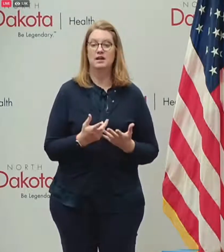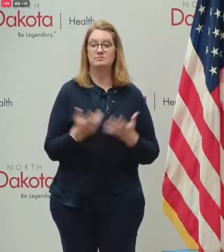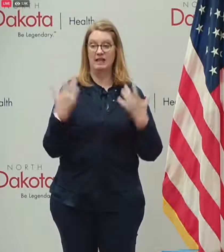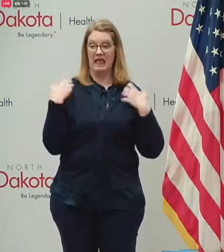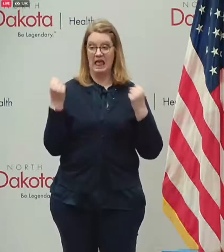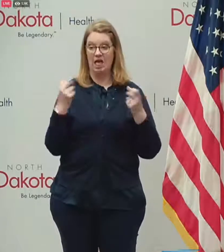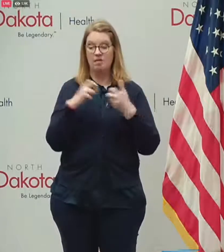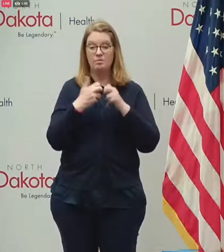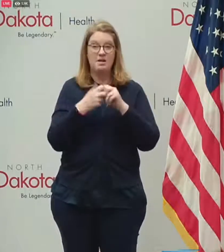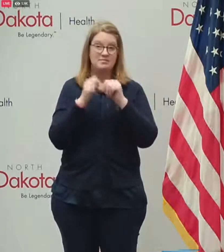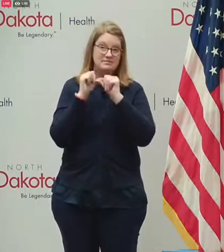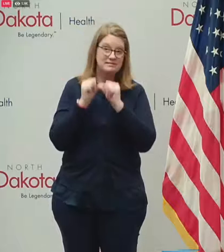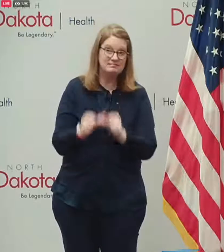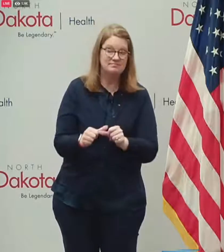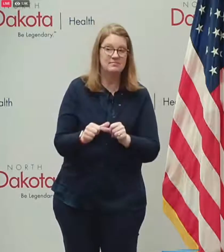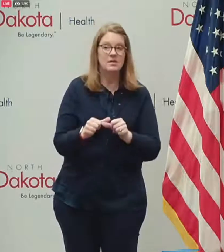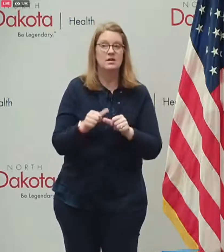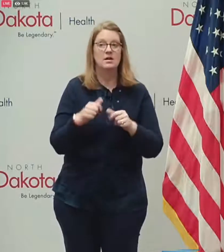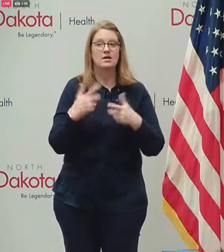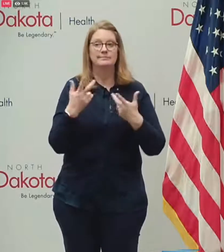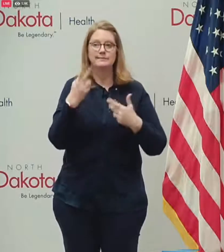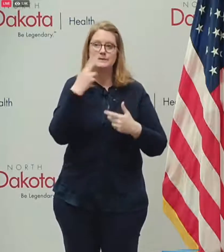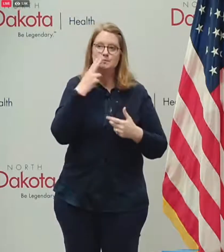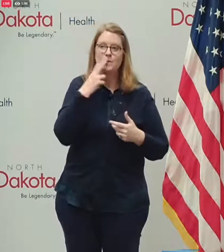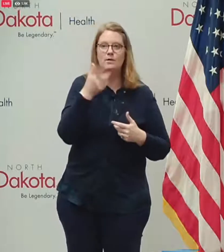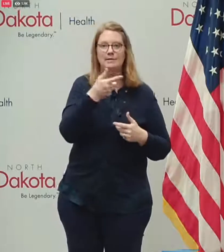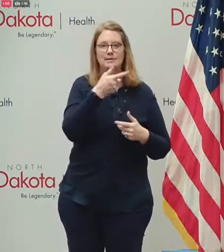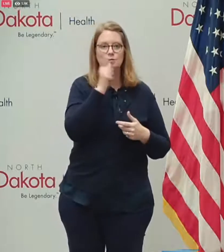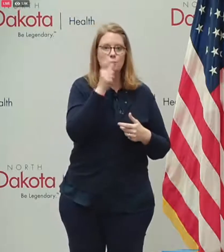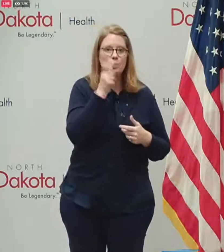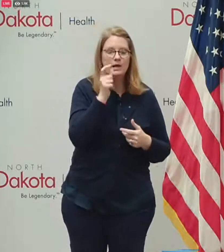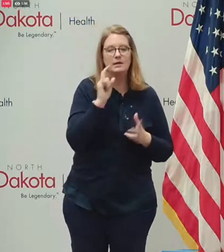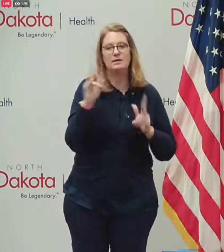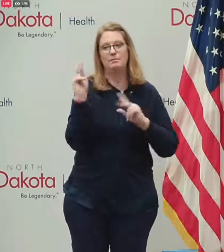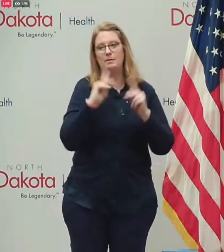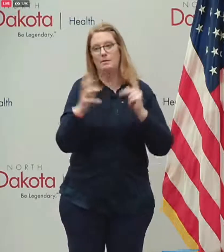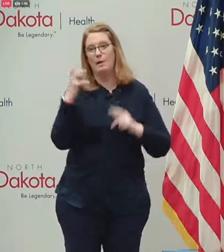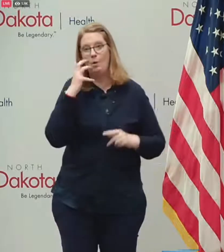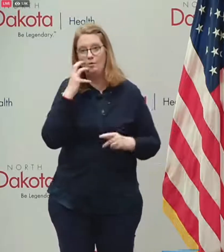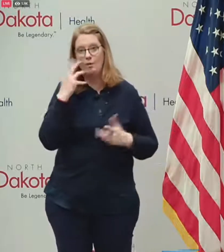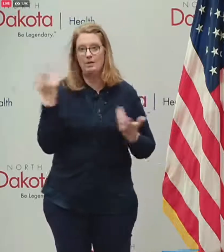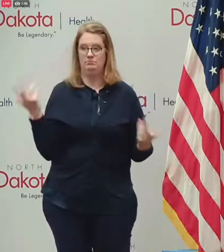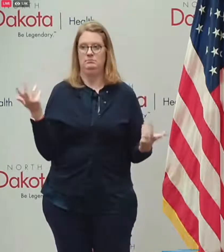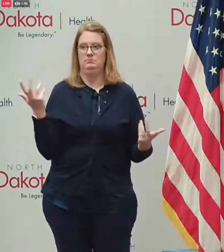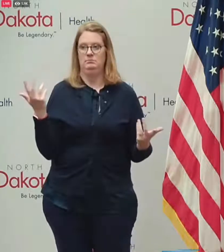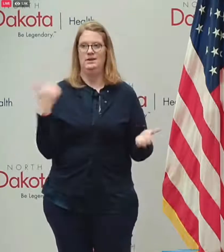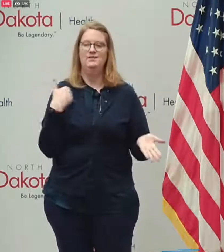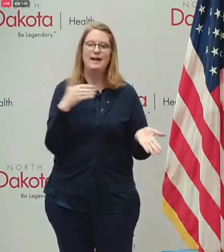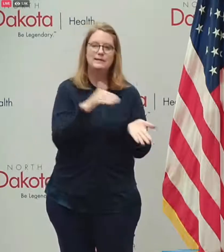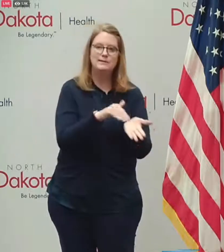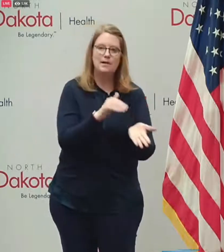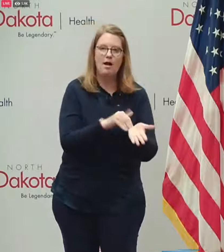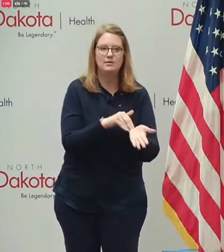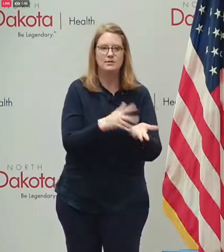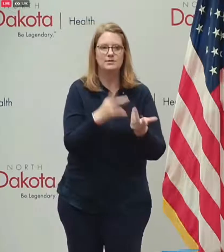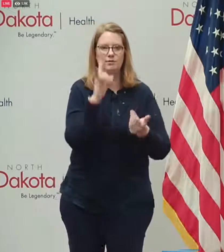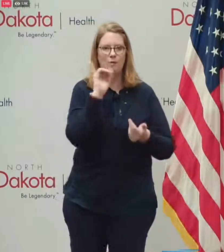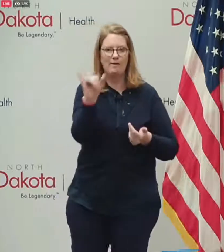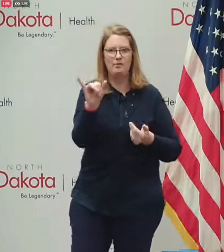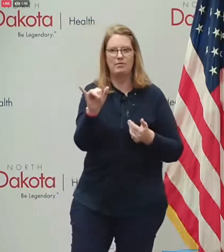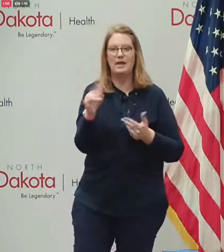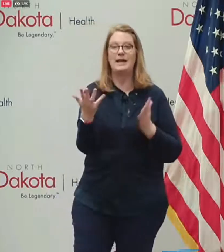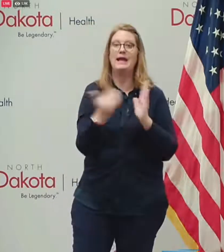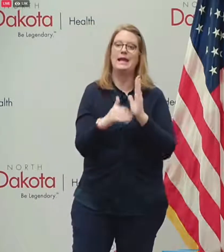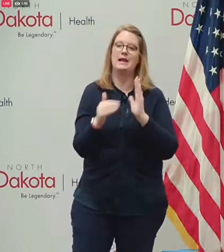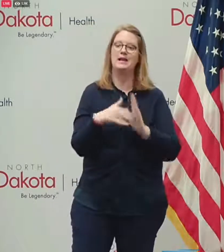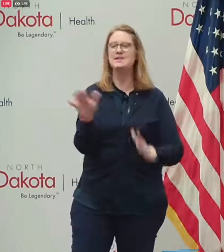our nation, whether it's smoking, drinking, people being overweight, guess what? We've had doctors forever telling people that they should